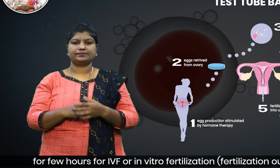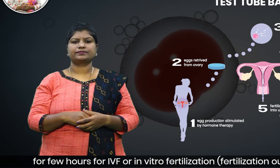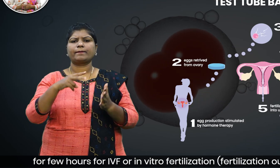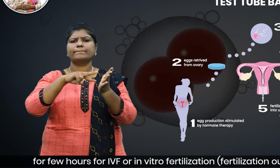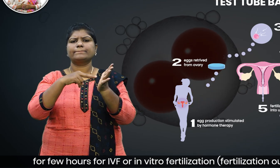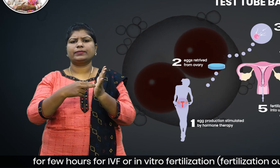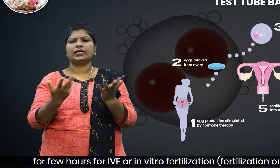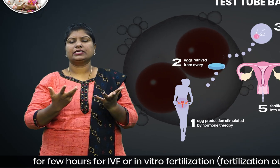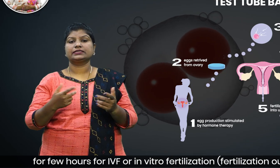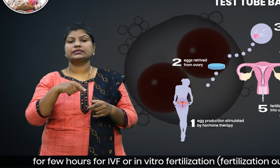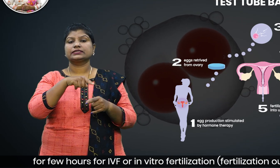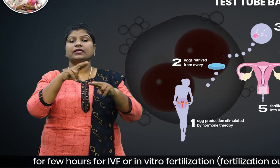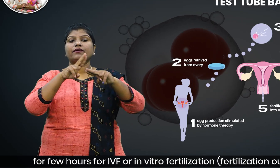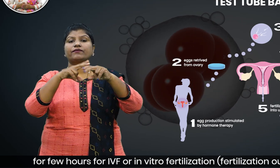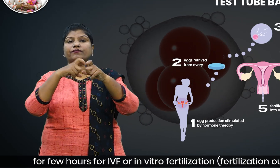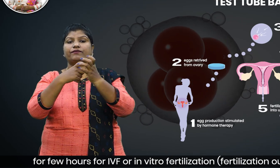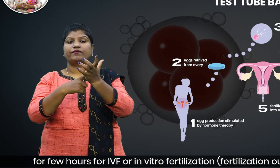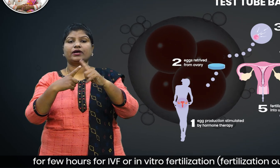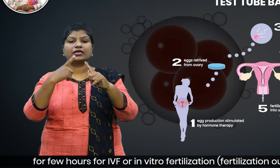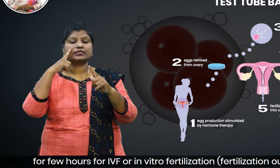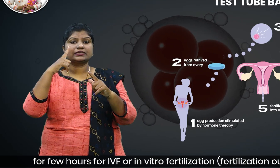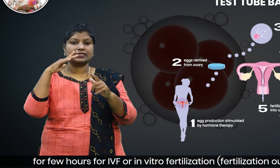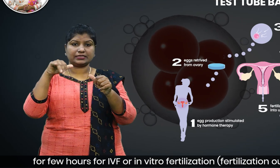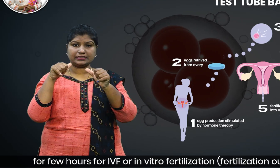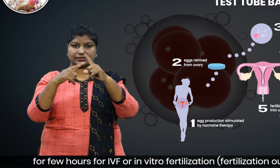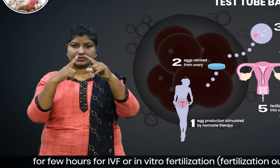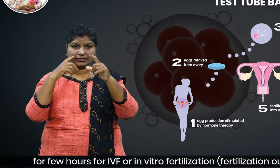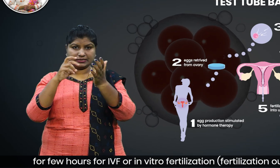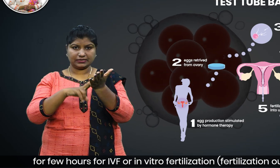Means fertilization outside the body.